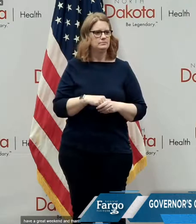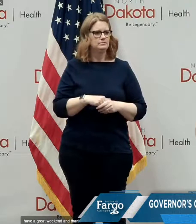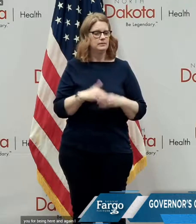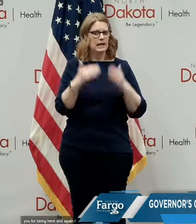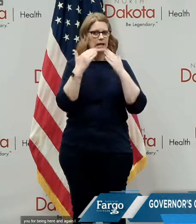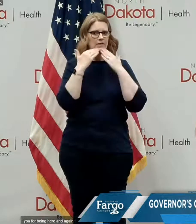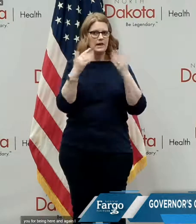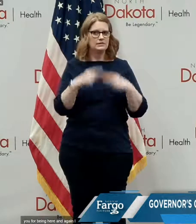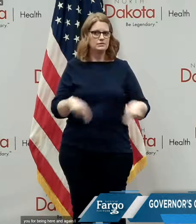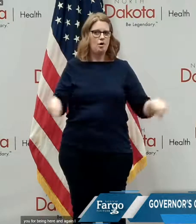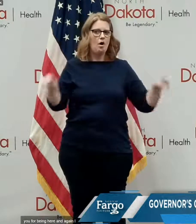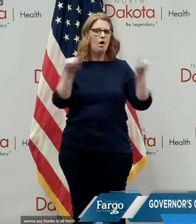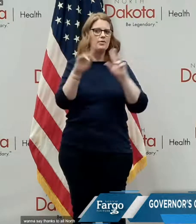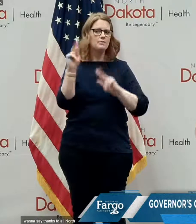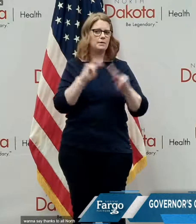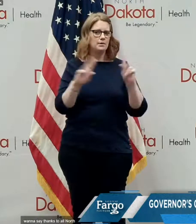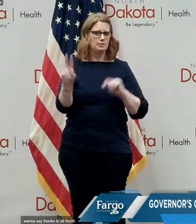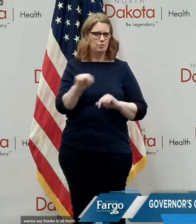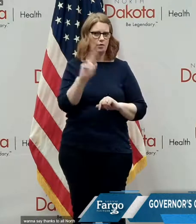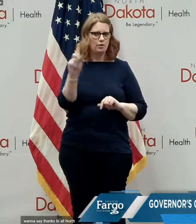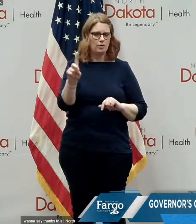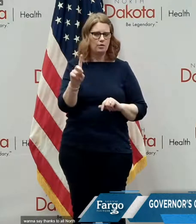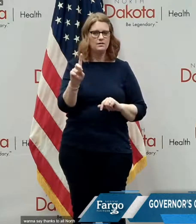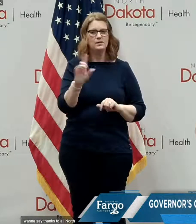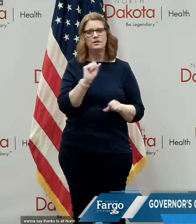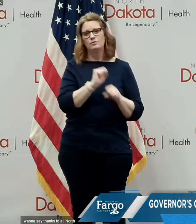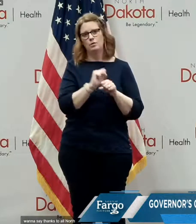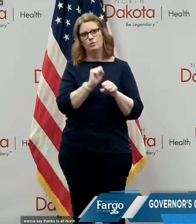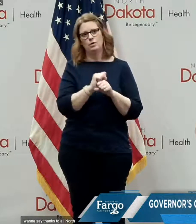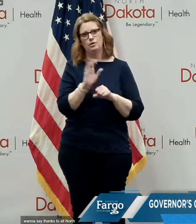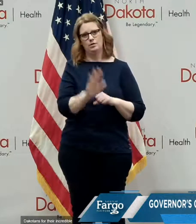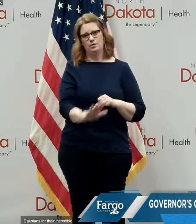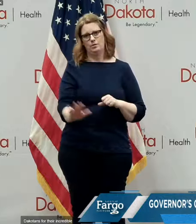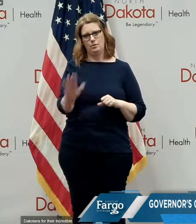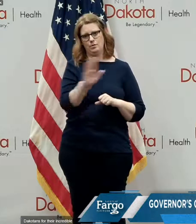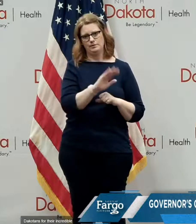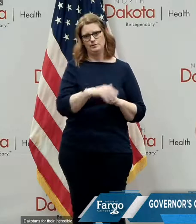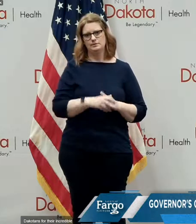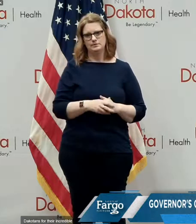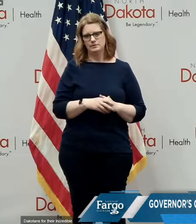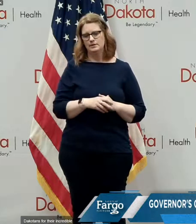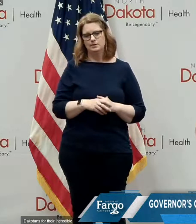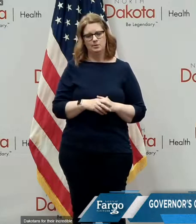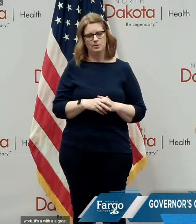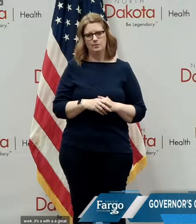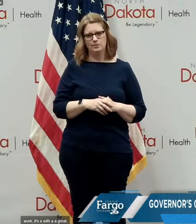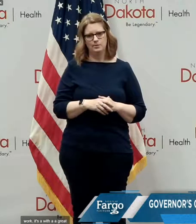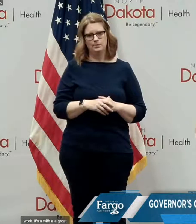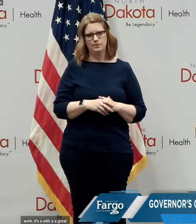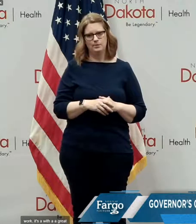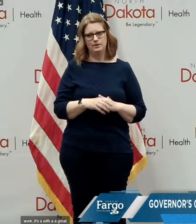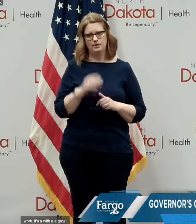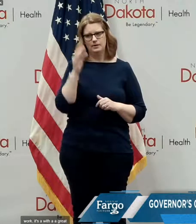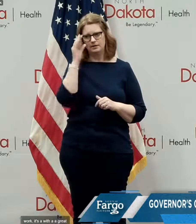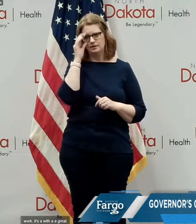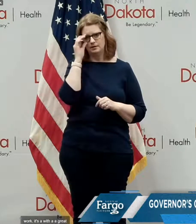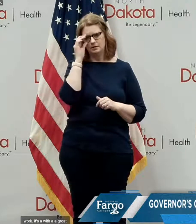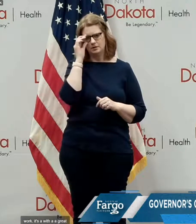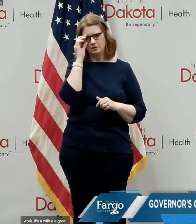thanks to all North Dakotans for their incredible work. It's with a great amount of I'd